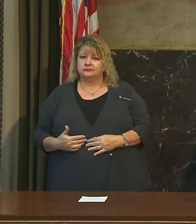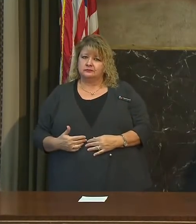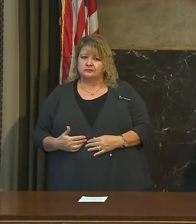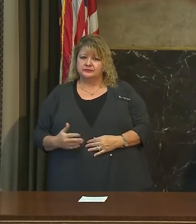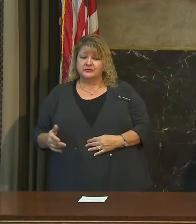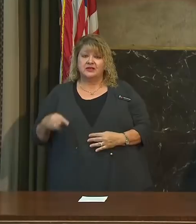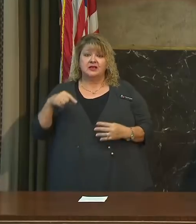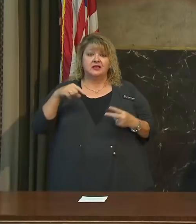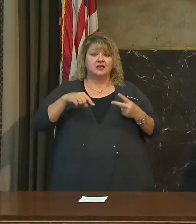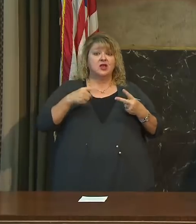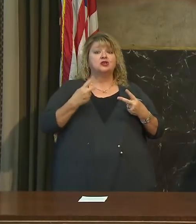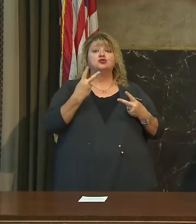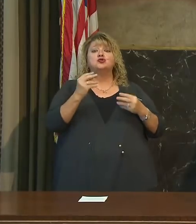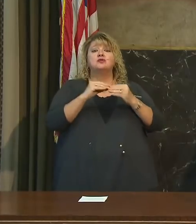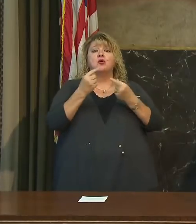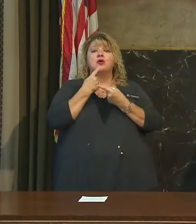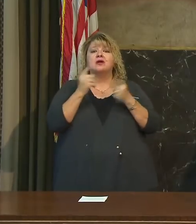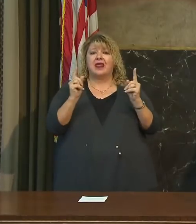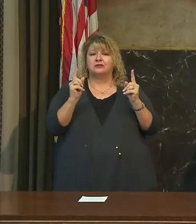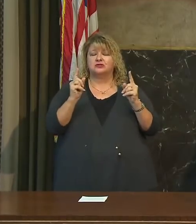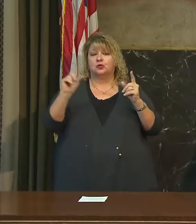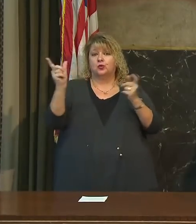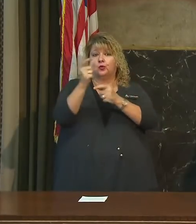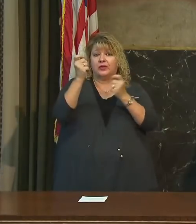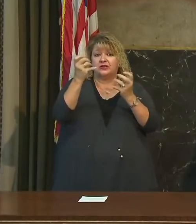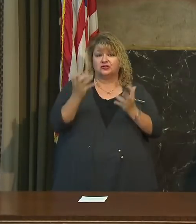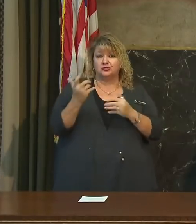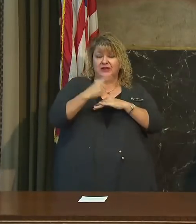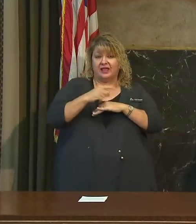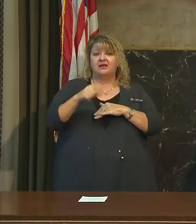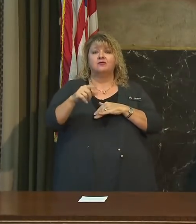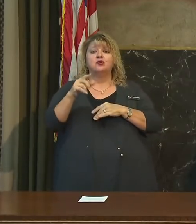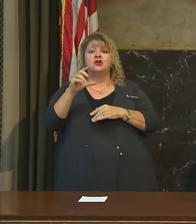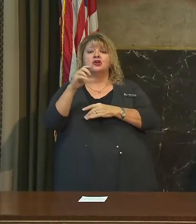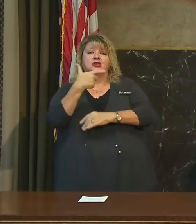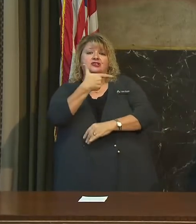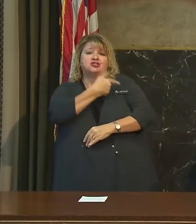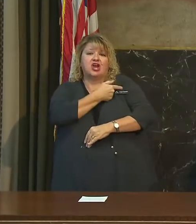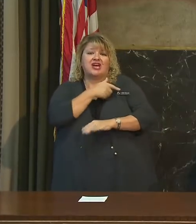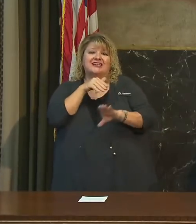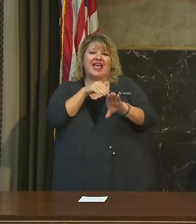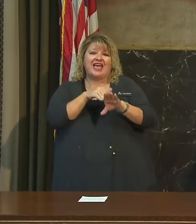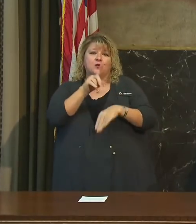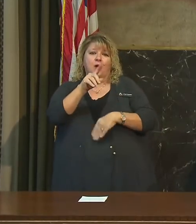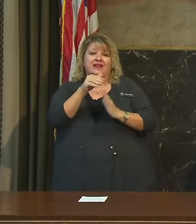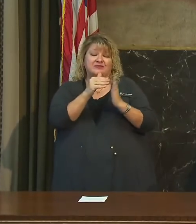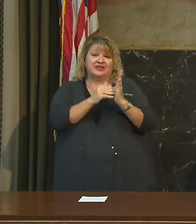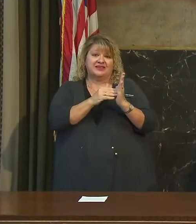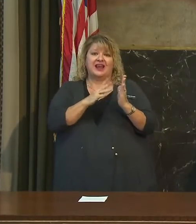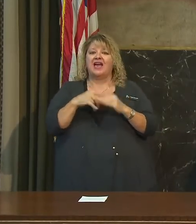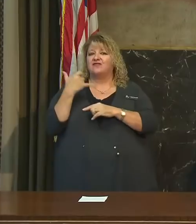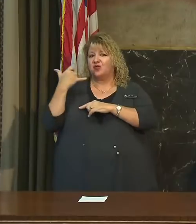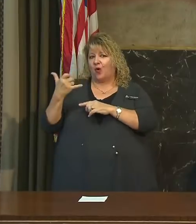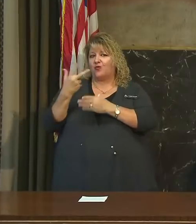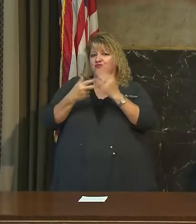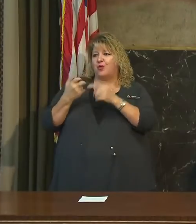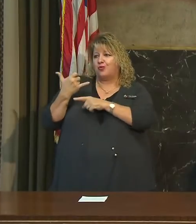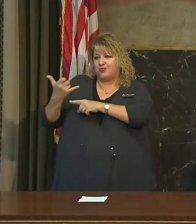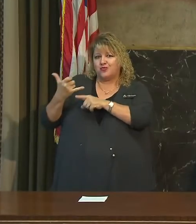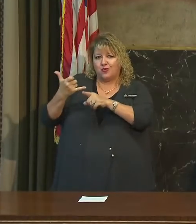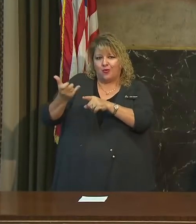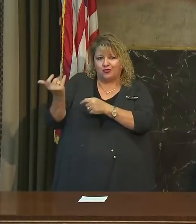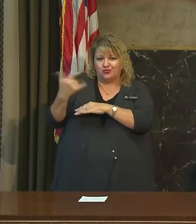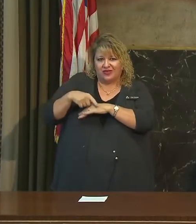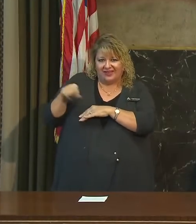we announced 2 more winners today for Shot at a Million. And I was able to make phone calls to both of these winners earlier